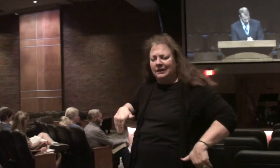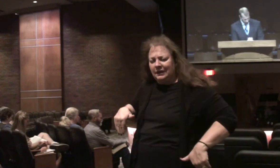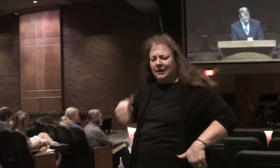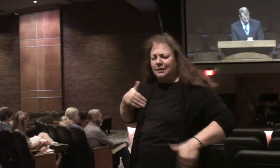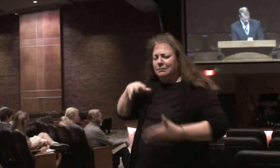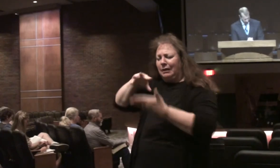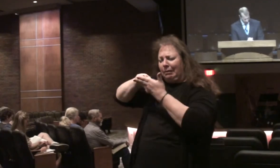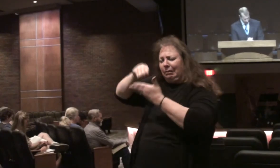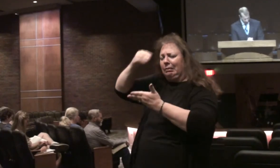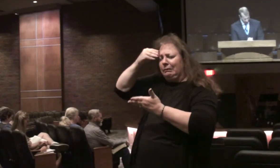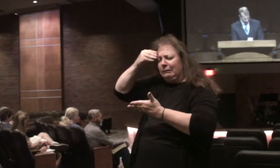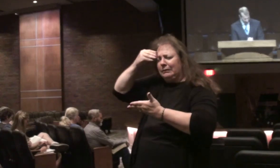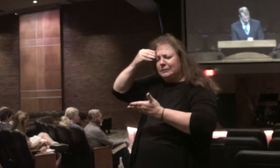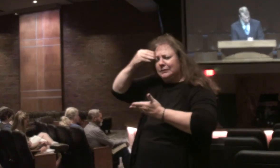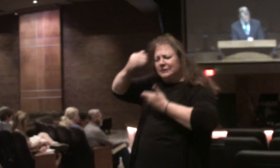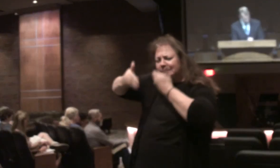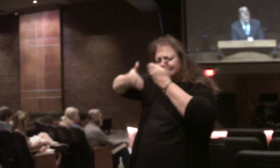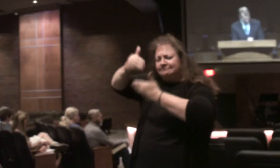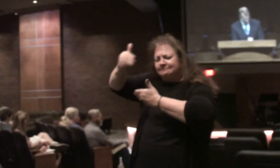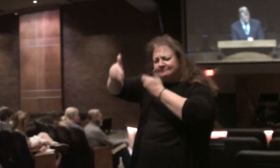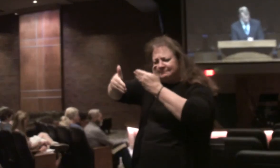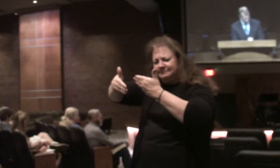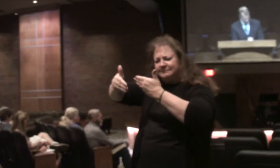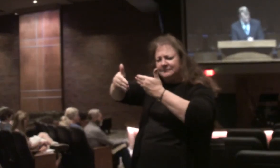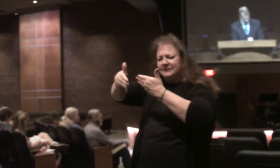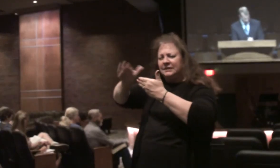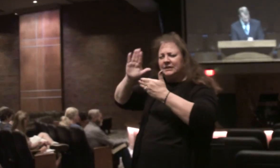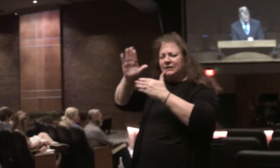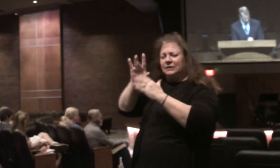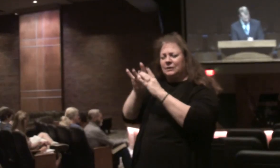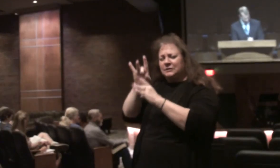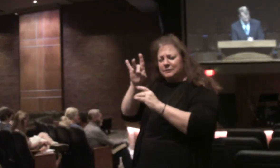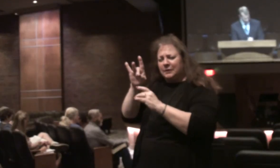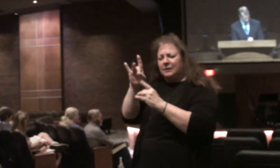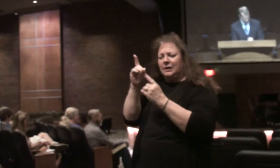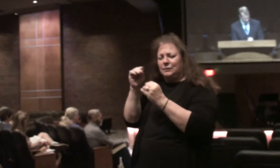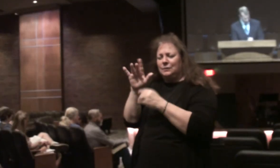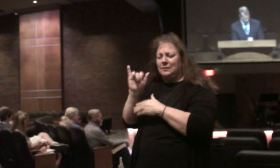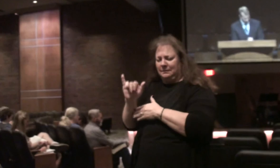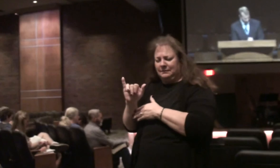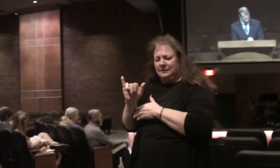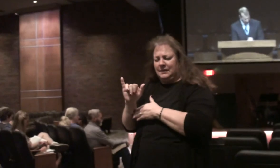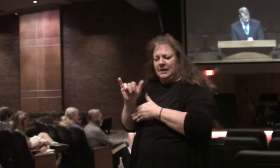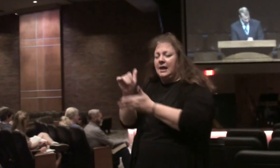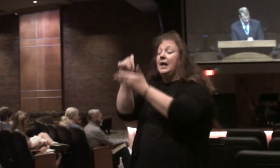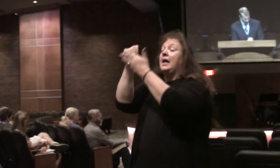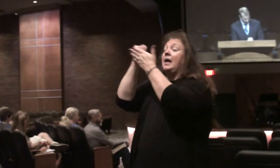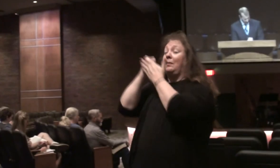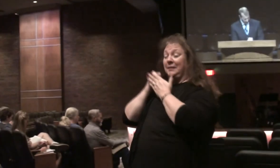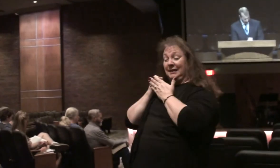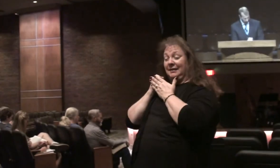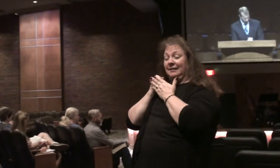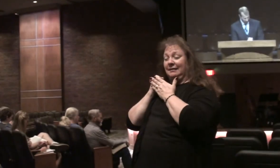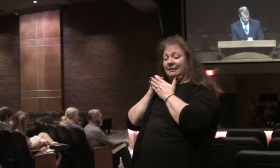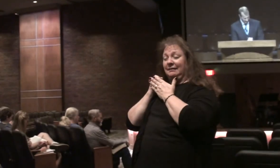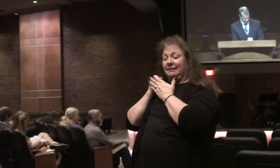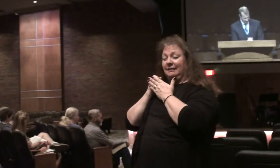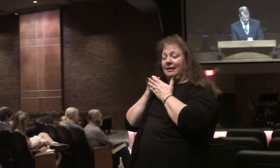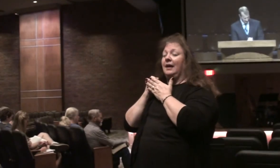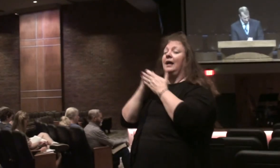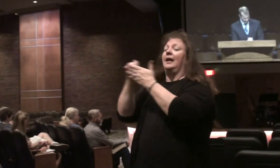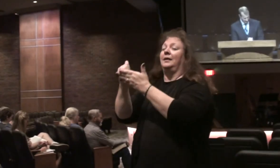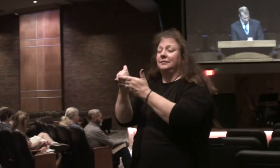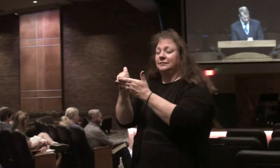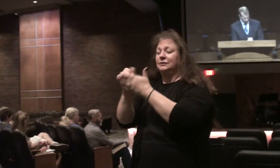learn your word, to by your power of your spirit, to put it into practice. Lord, help me, help all of us,